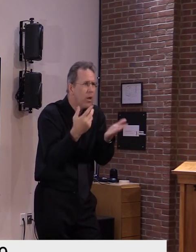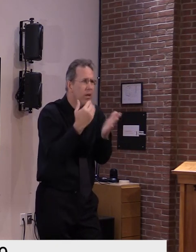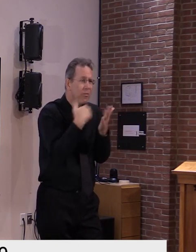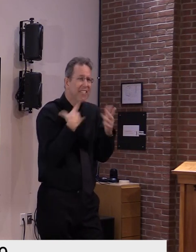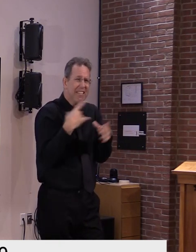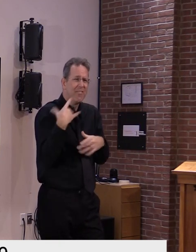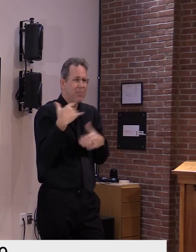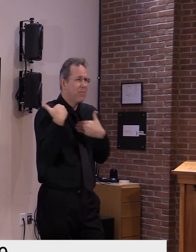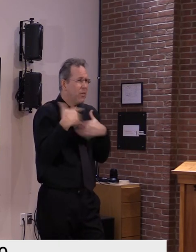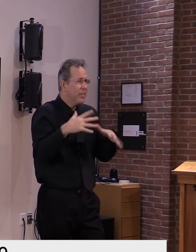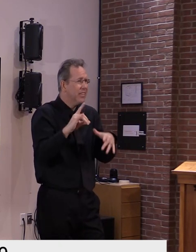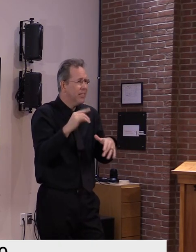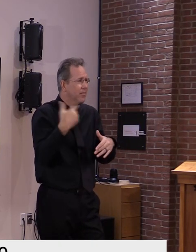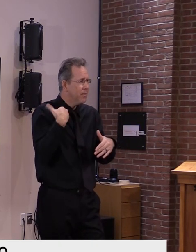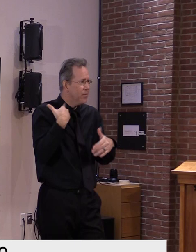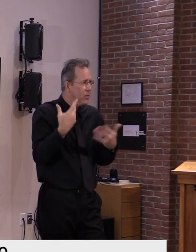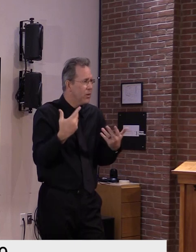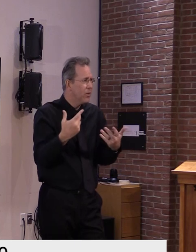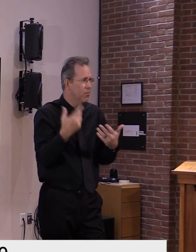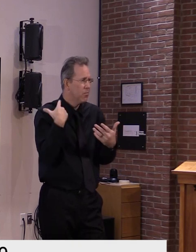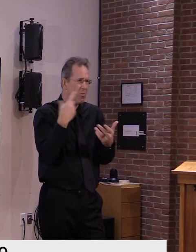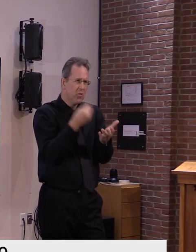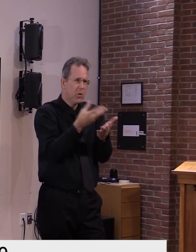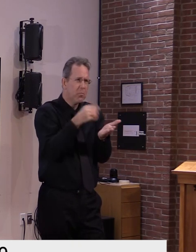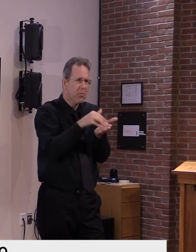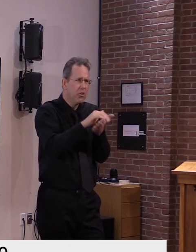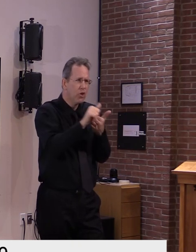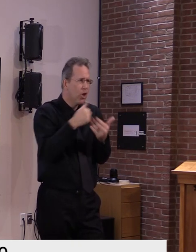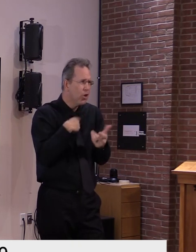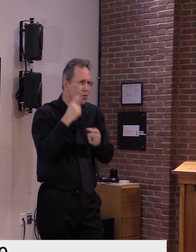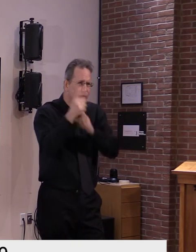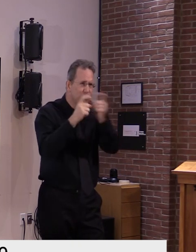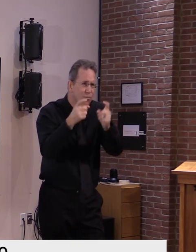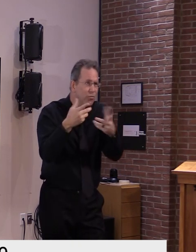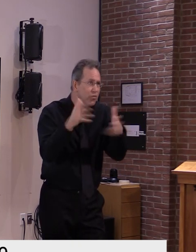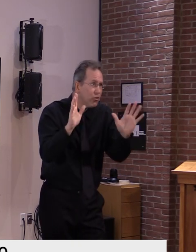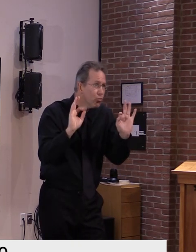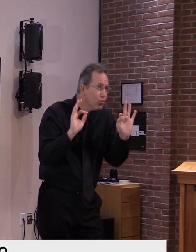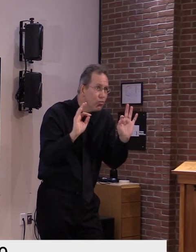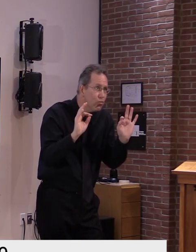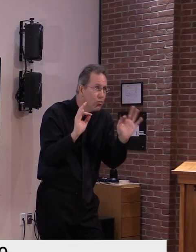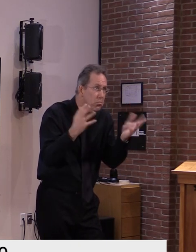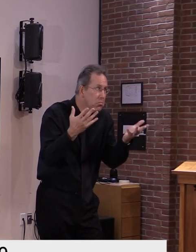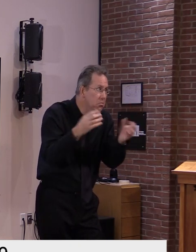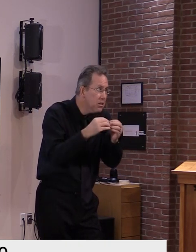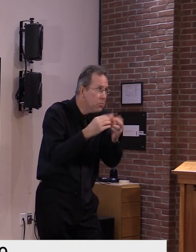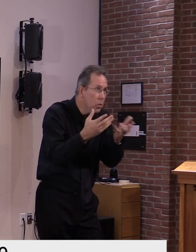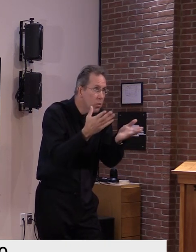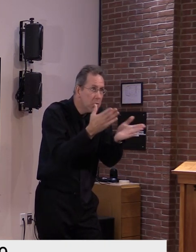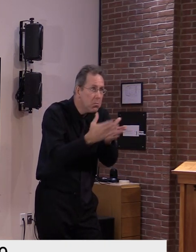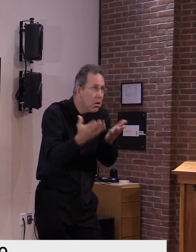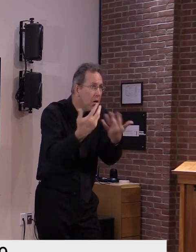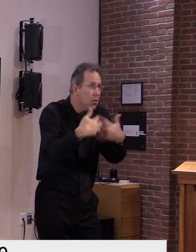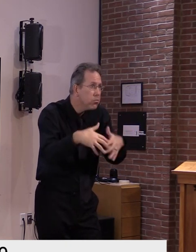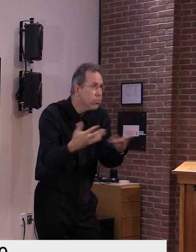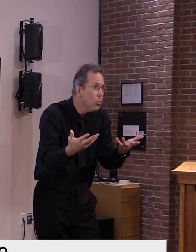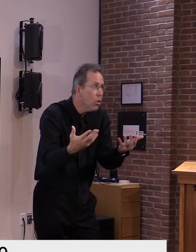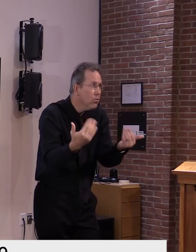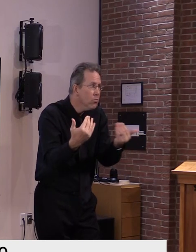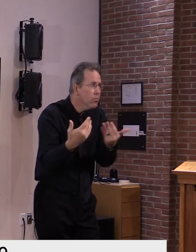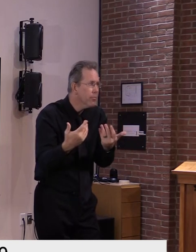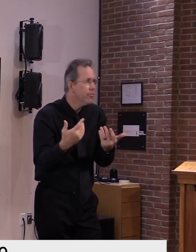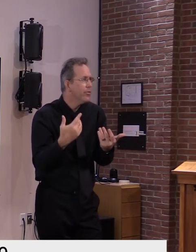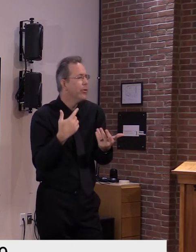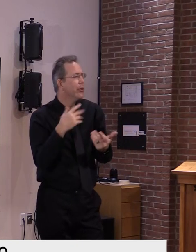$22 million to them, that they have a plan for the future in terms of becoming more solvent. So I look forward to that